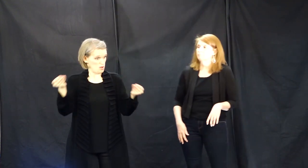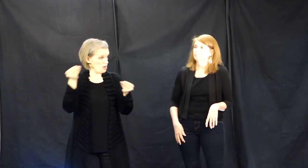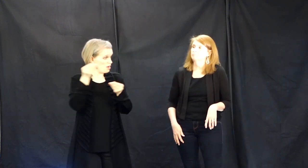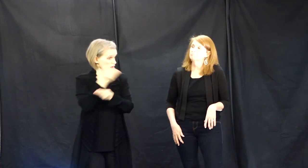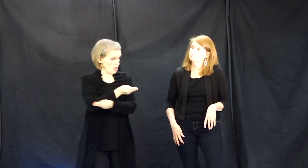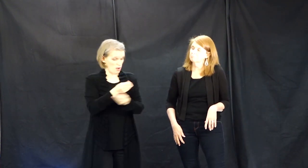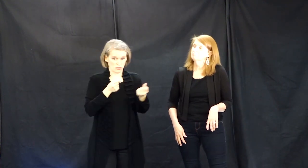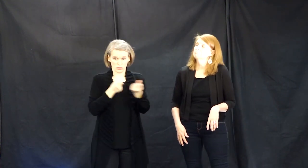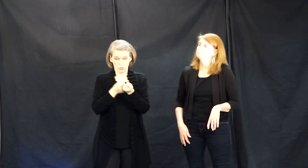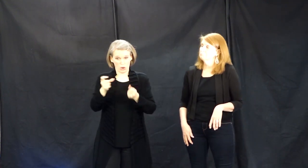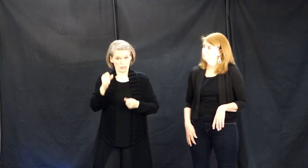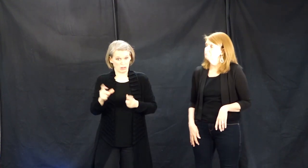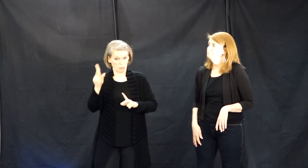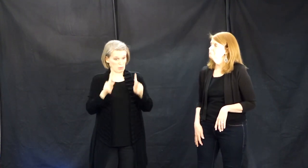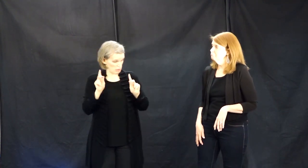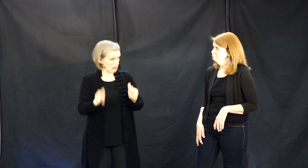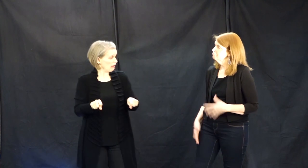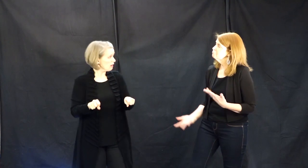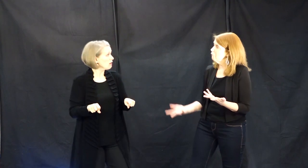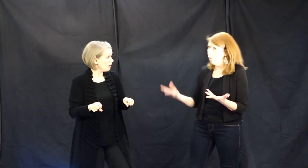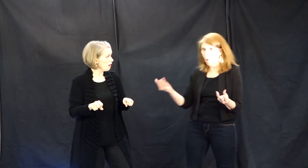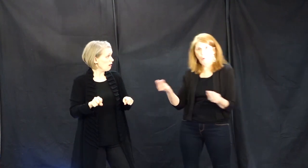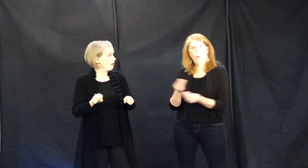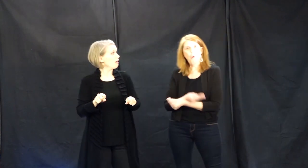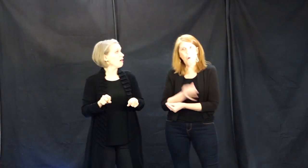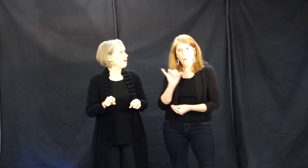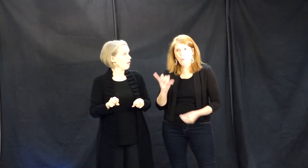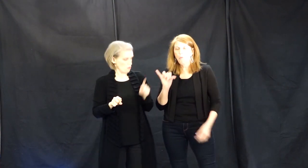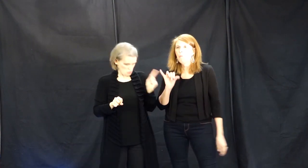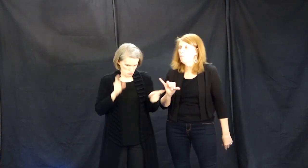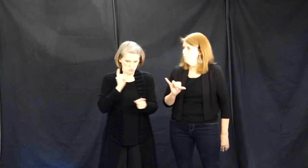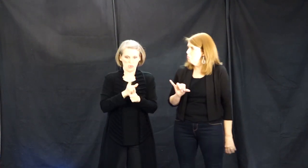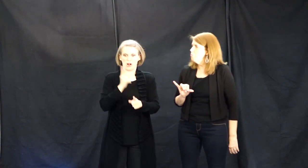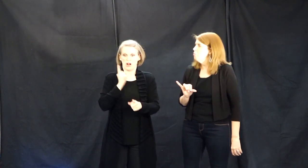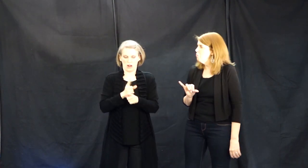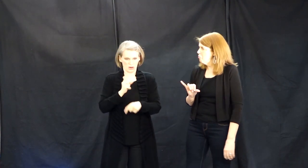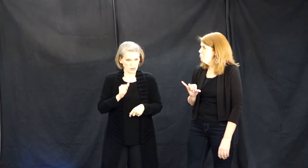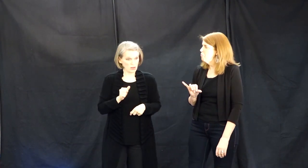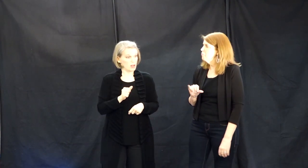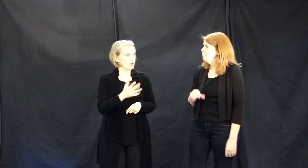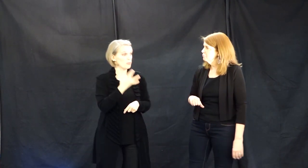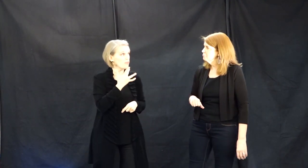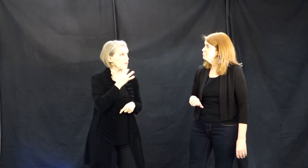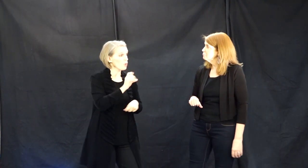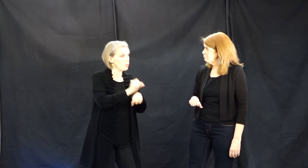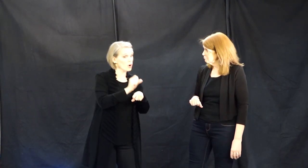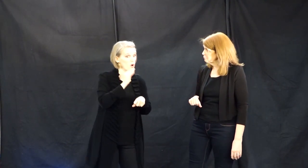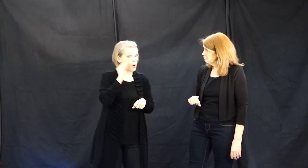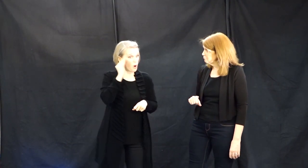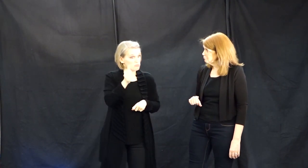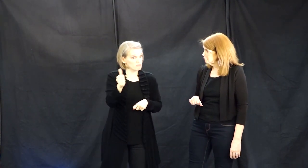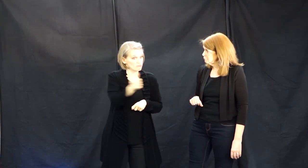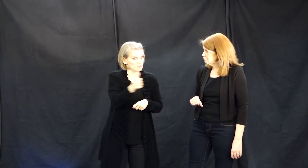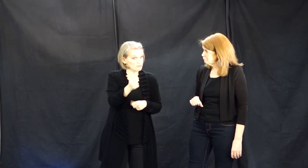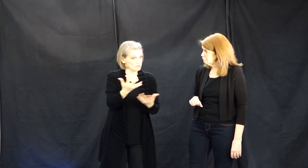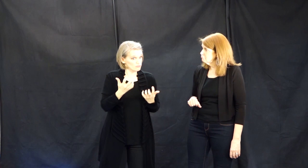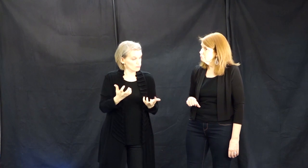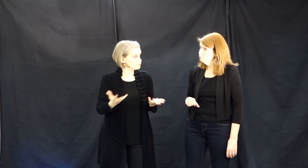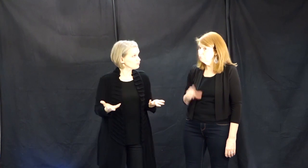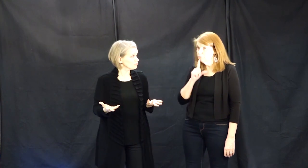the Southerners. In other words, a quid pro quo. I suppose. Wouldn't you like to work a little closer to home? Actually, I would.